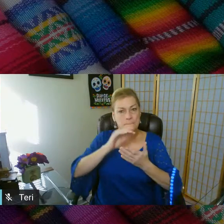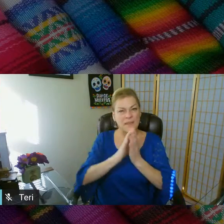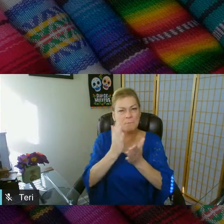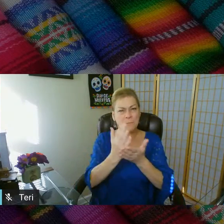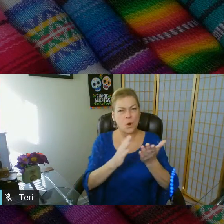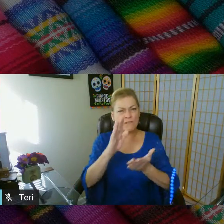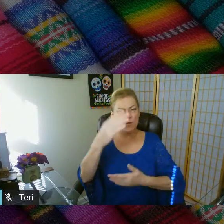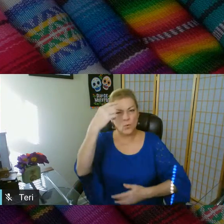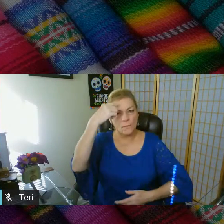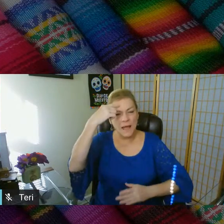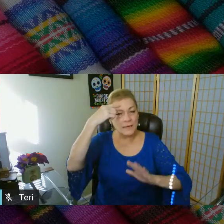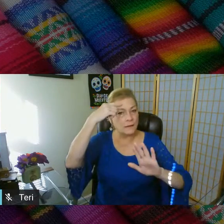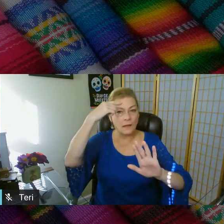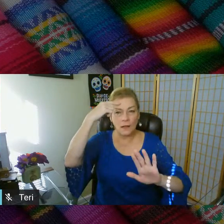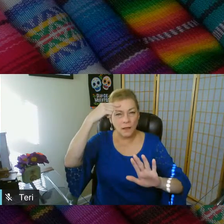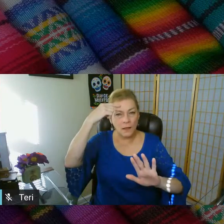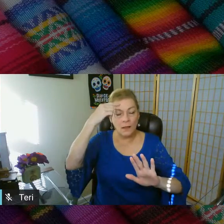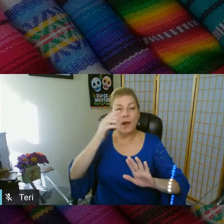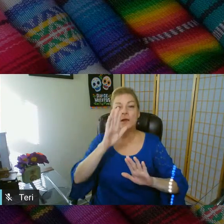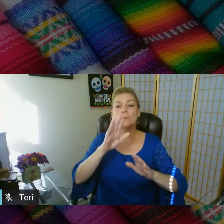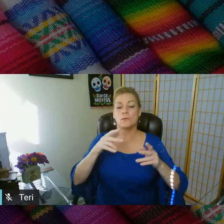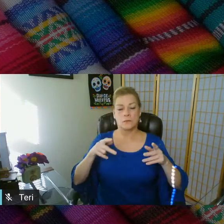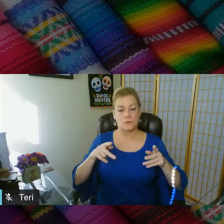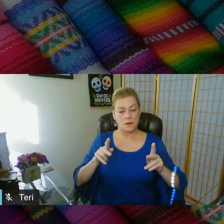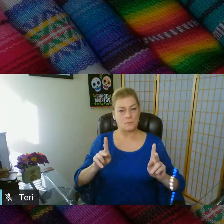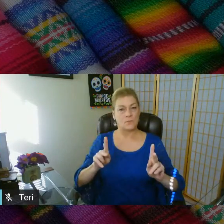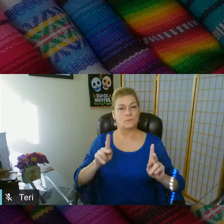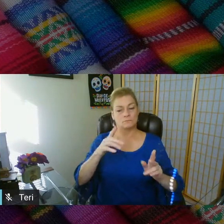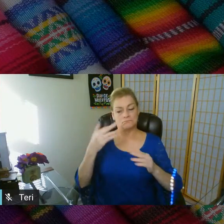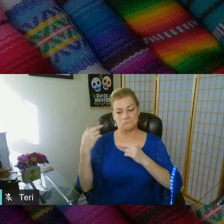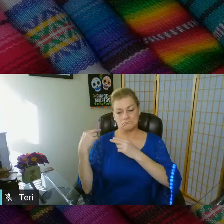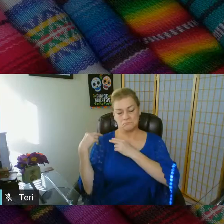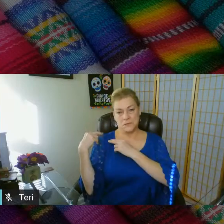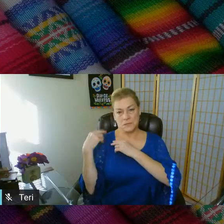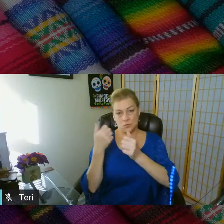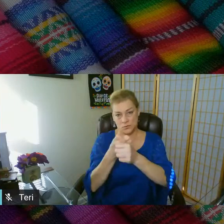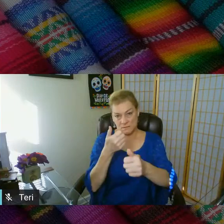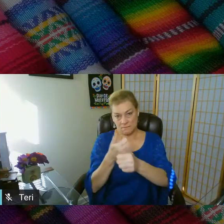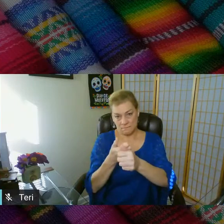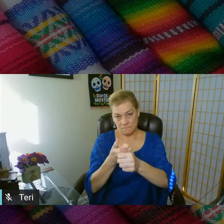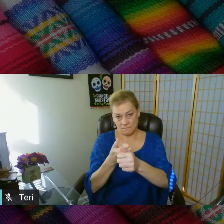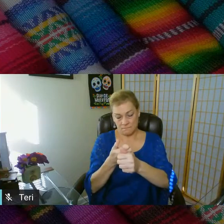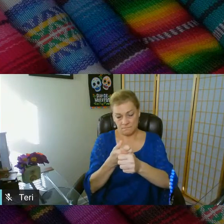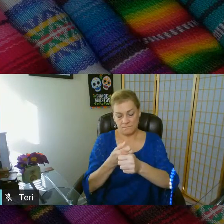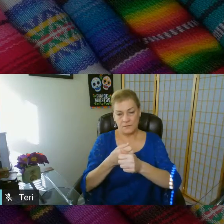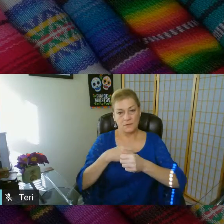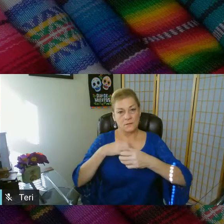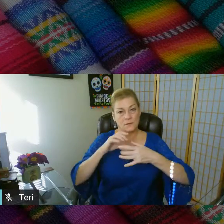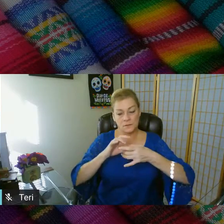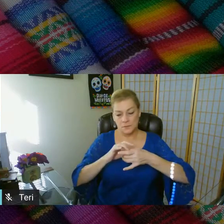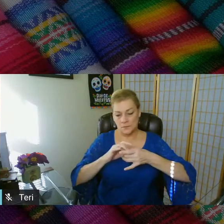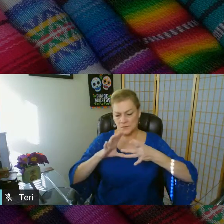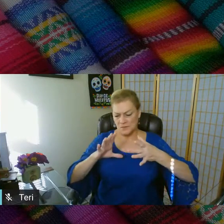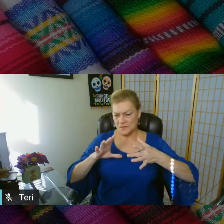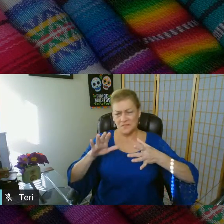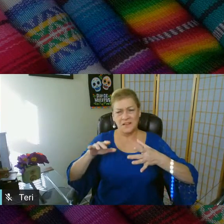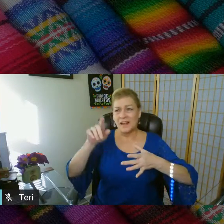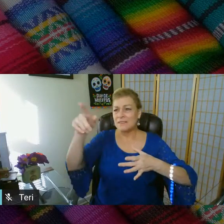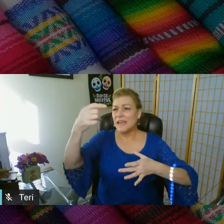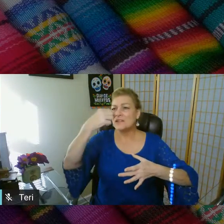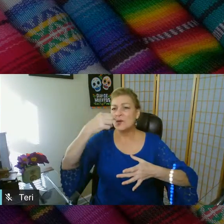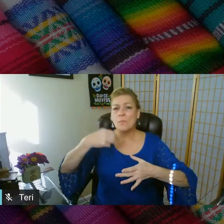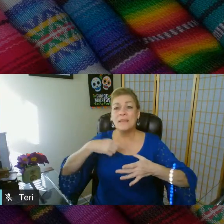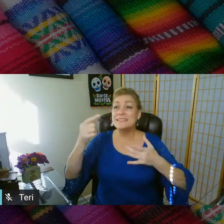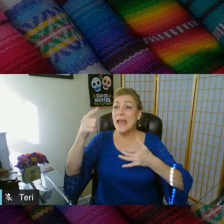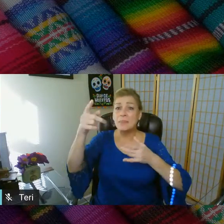It is your opportunity and your responsibility to yourself to shed that.